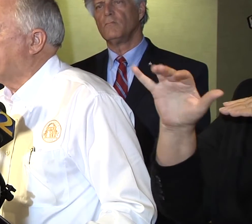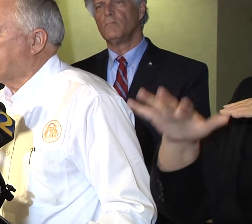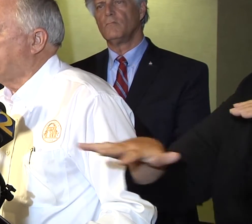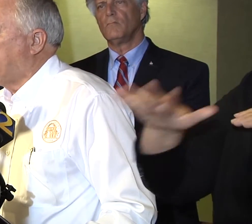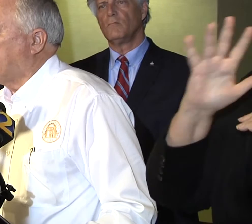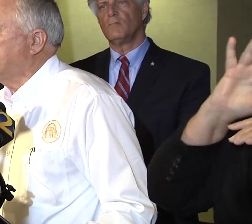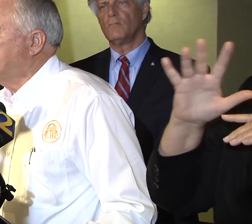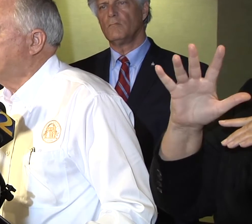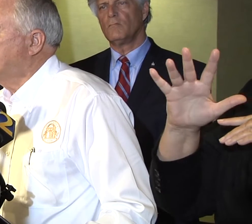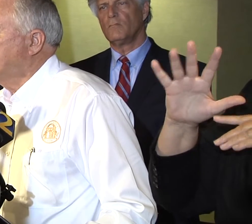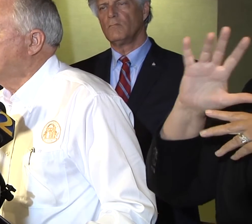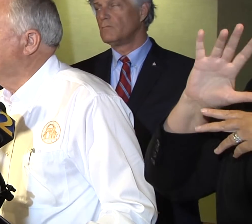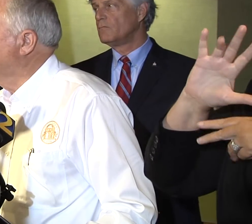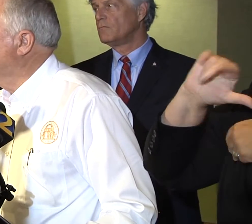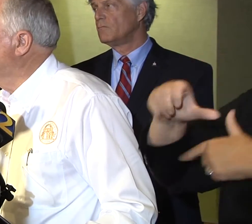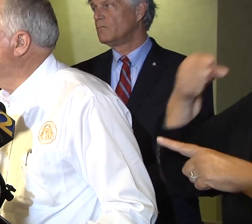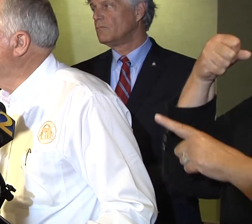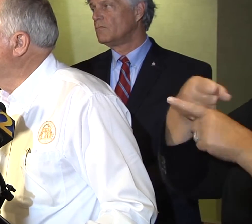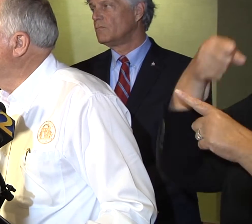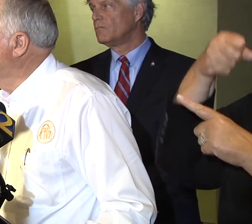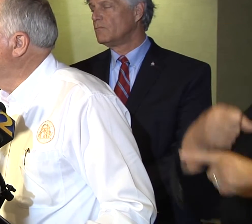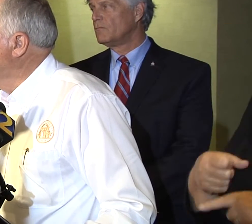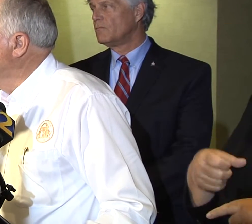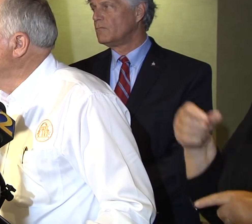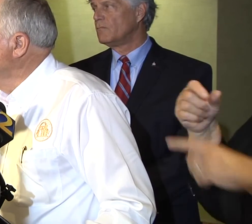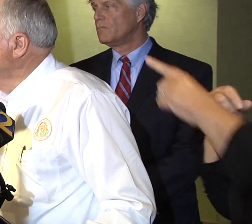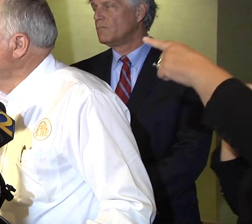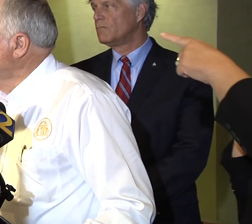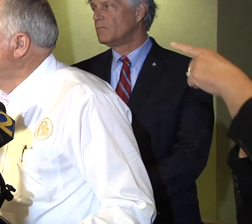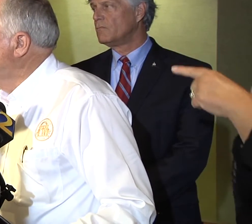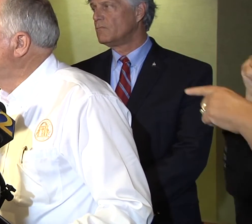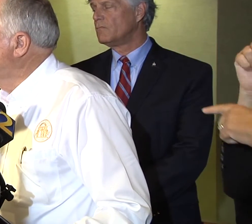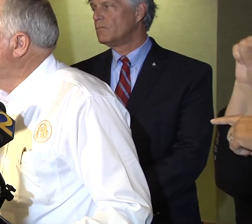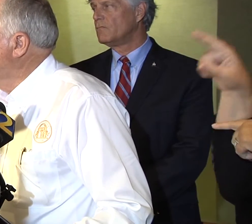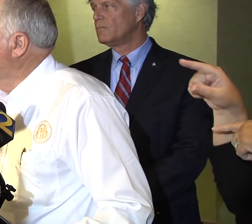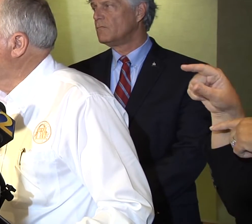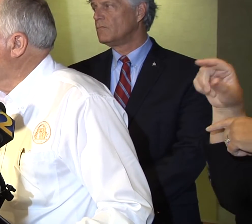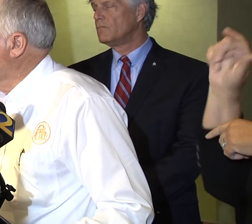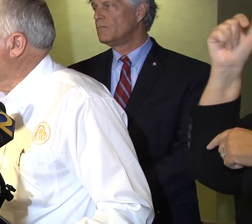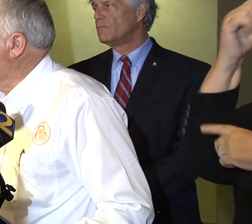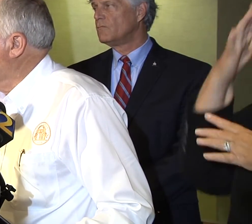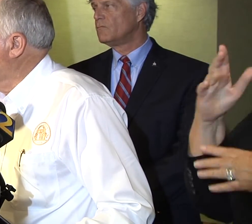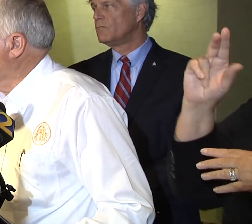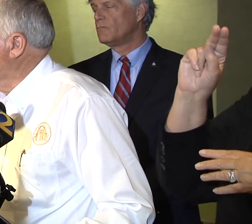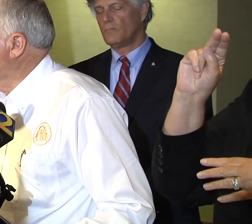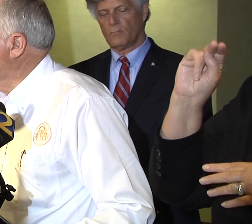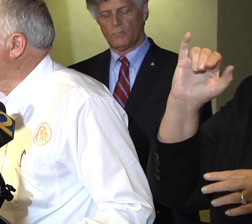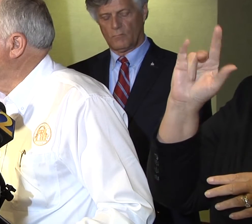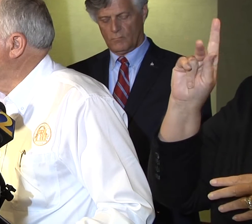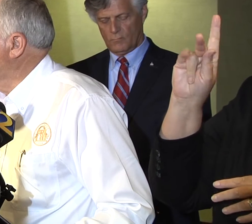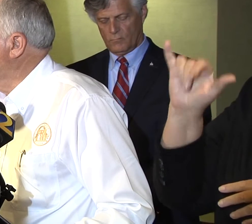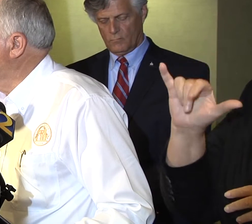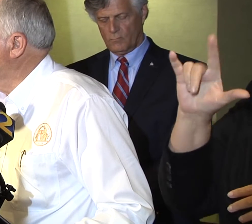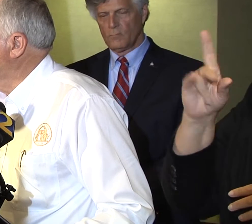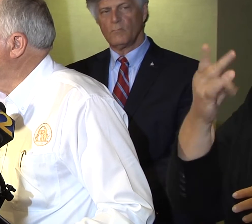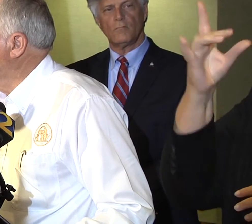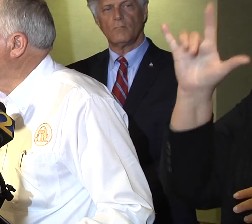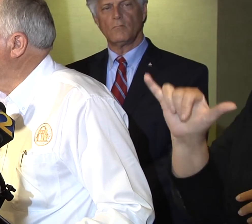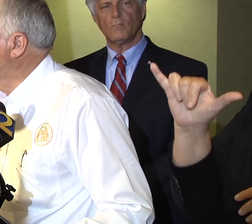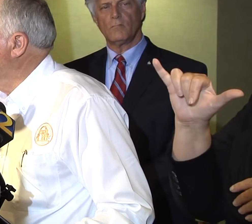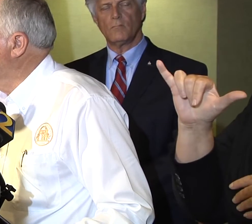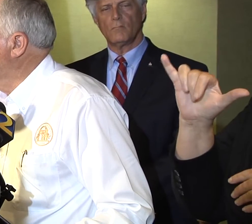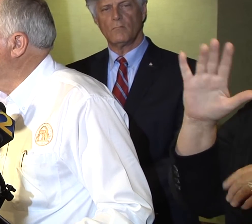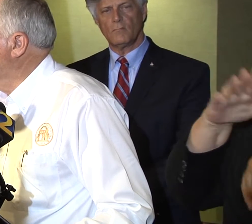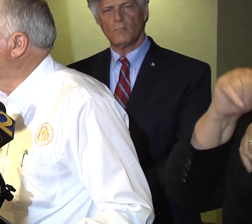severely impacted by it. Governor, could you talk about the National Guard? Nikki Haley called up the National Guard. They're not only helping the police patrol the